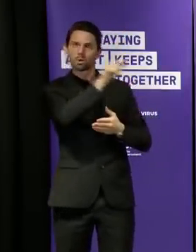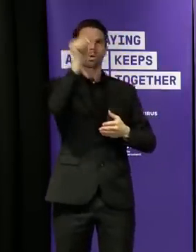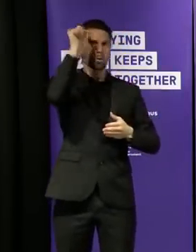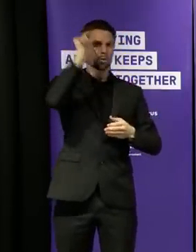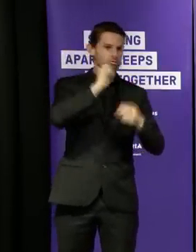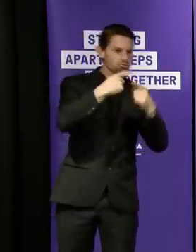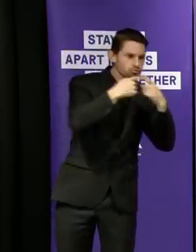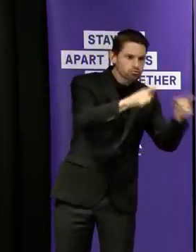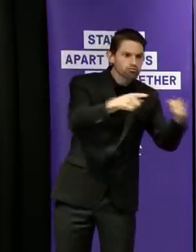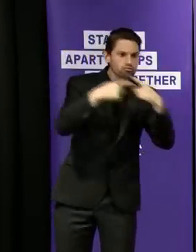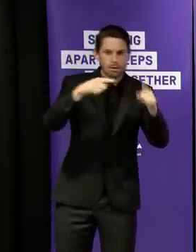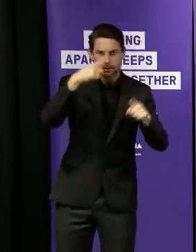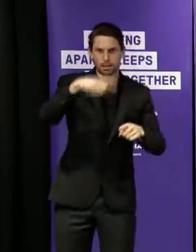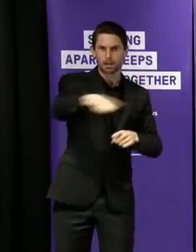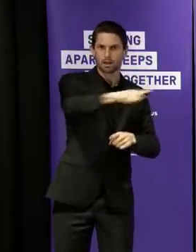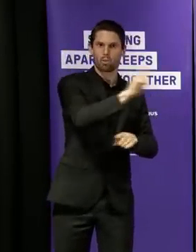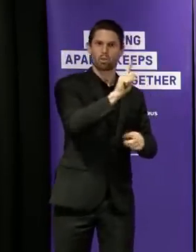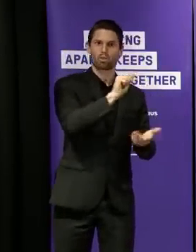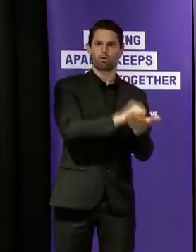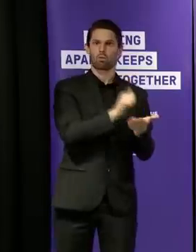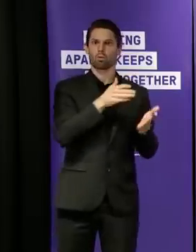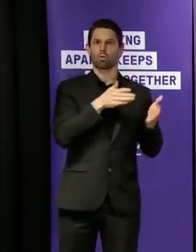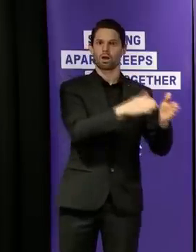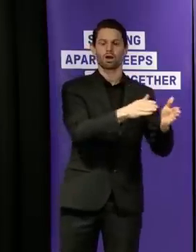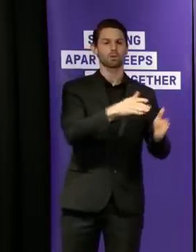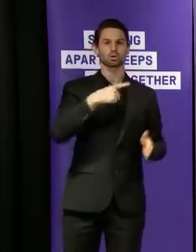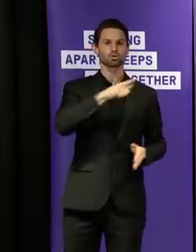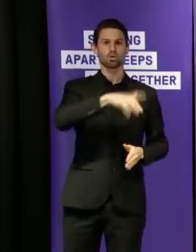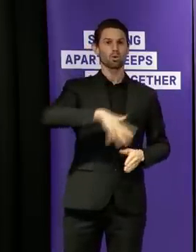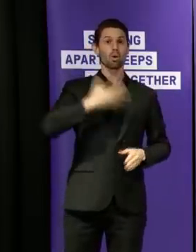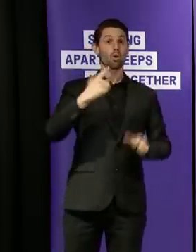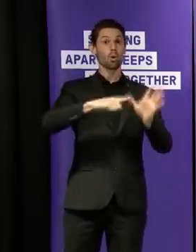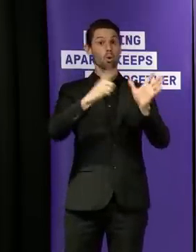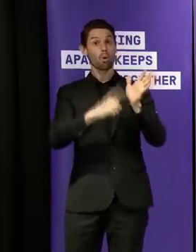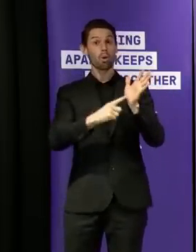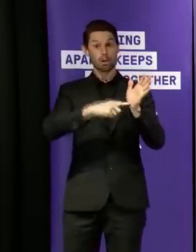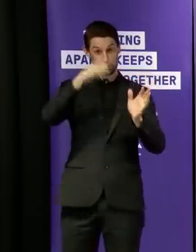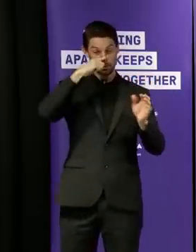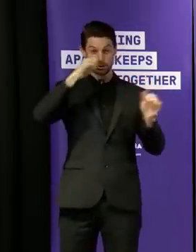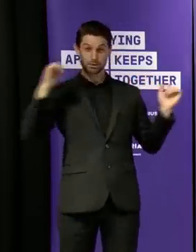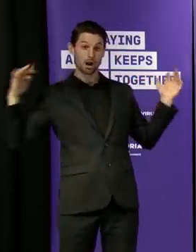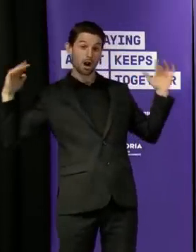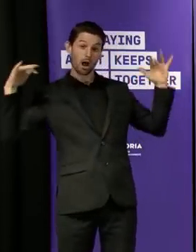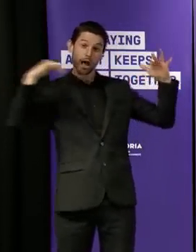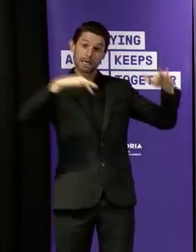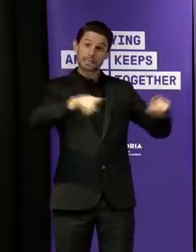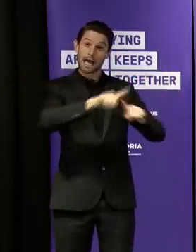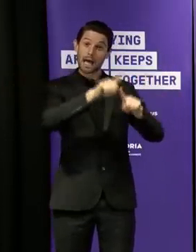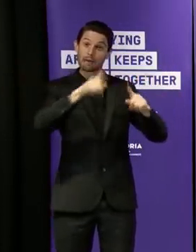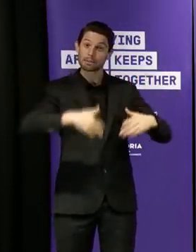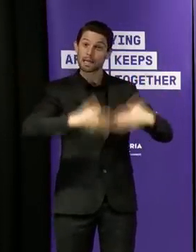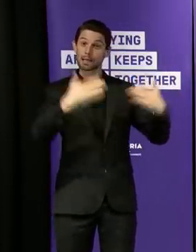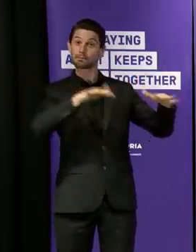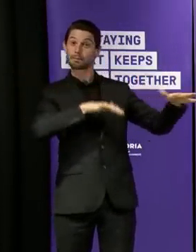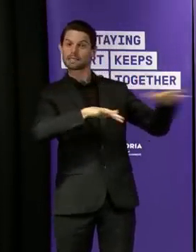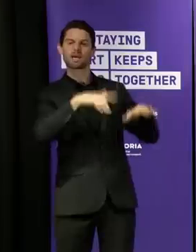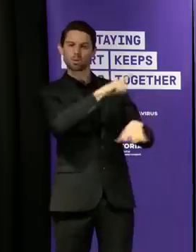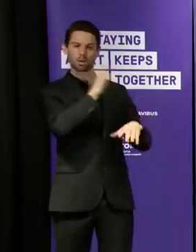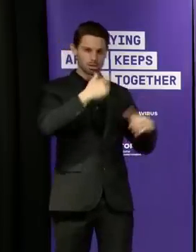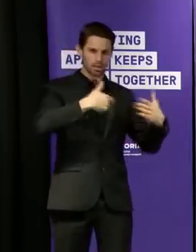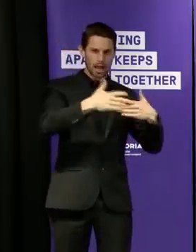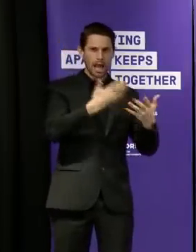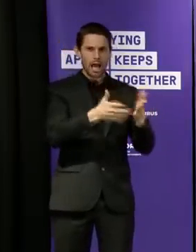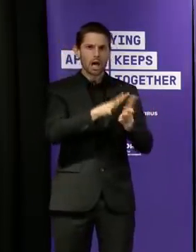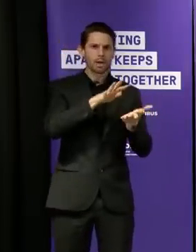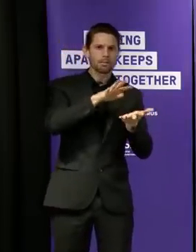but they won't want every member to turn up on the one day. They'll have to bring some order to that and trying to space it out,